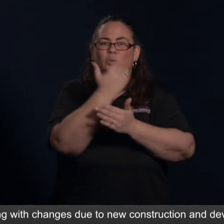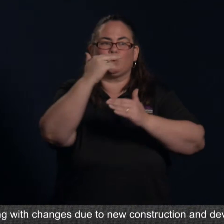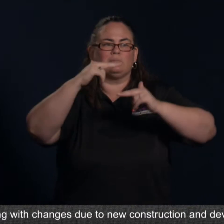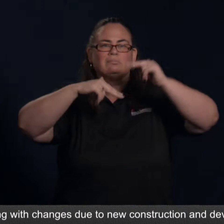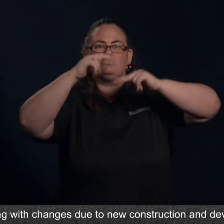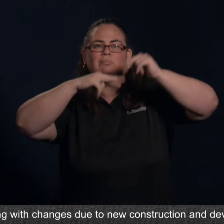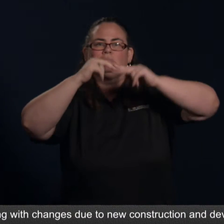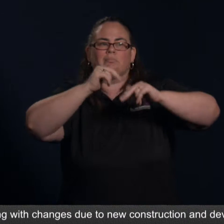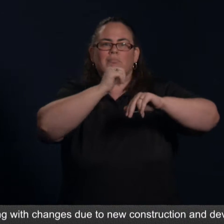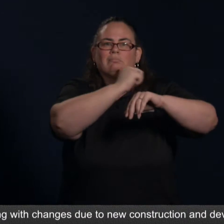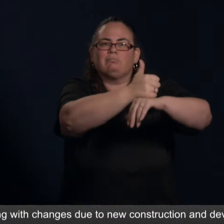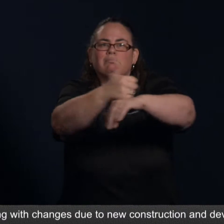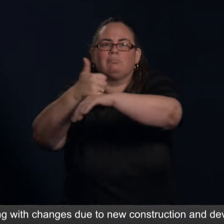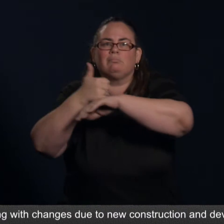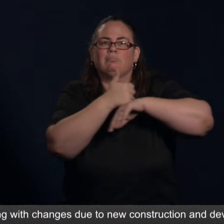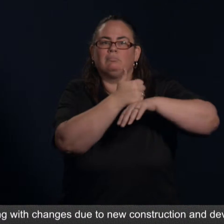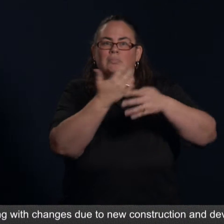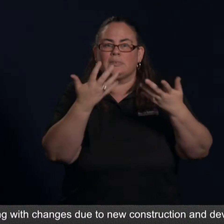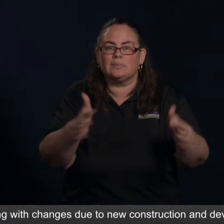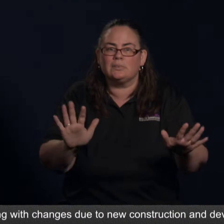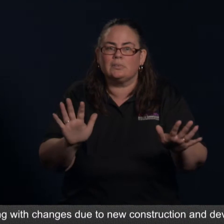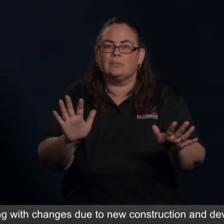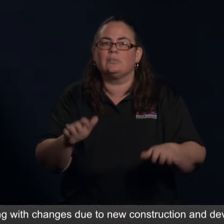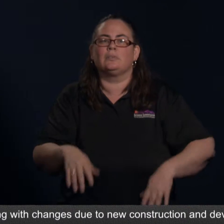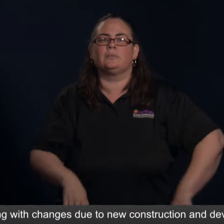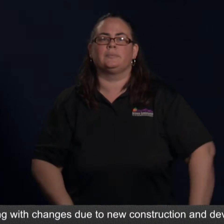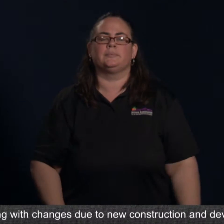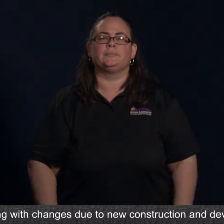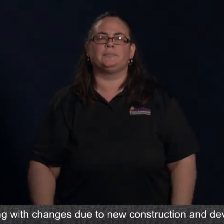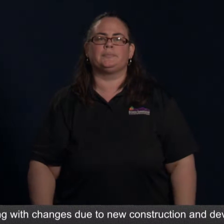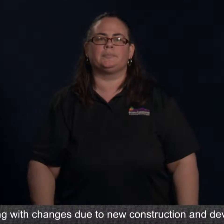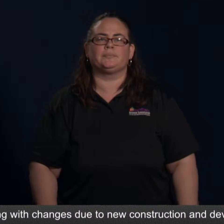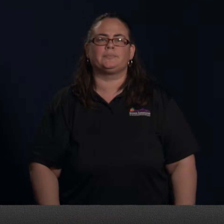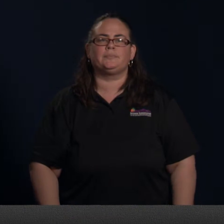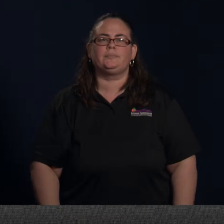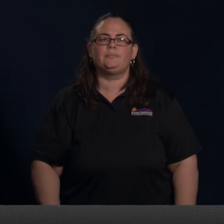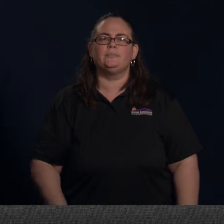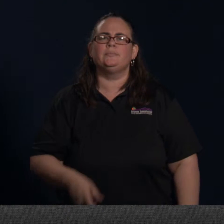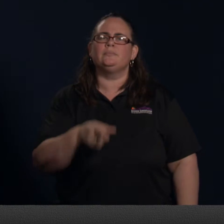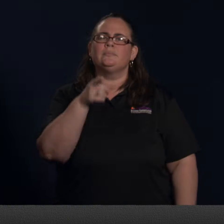along with changes due to new construction and development.